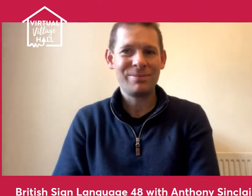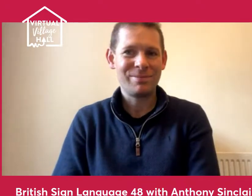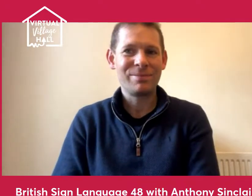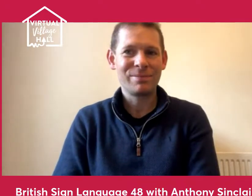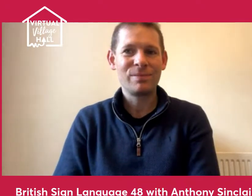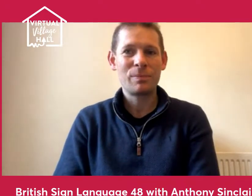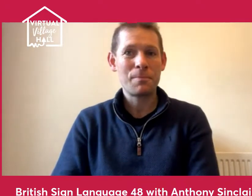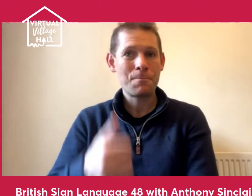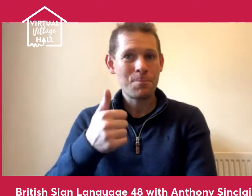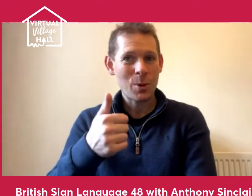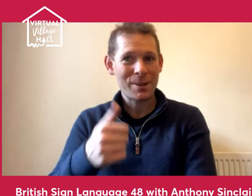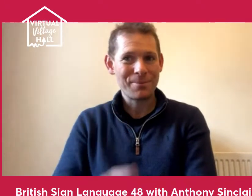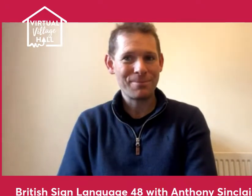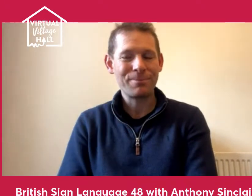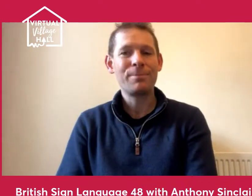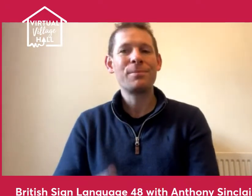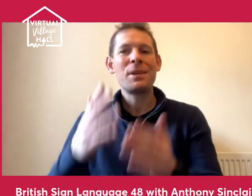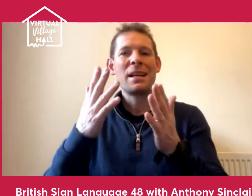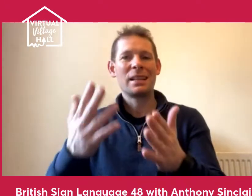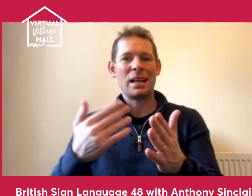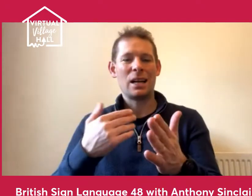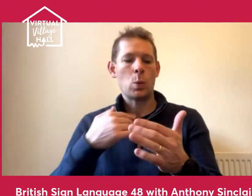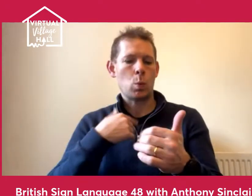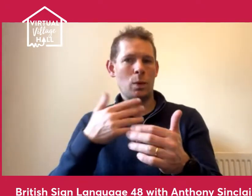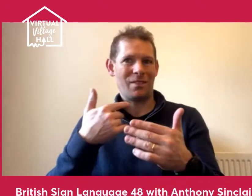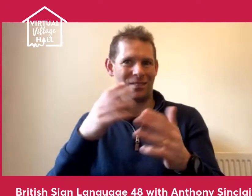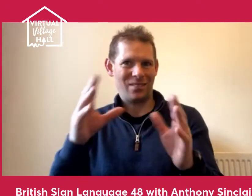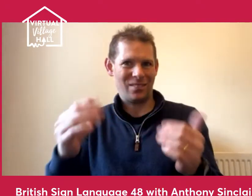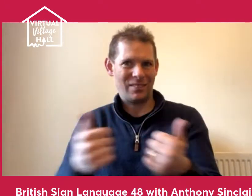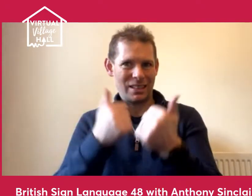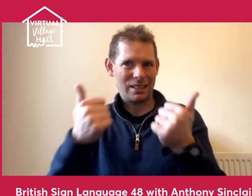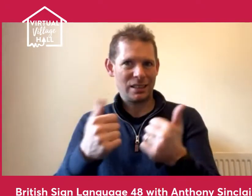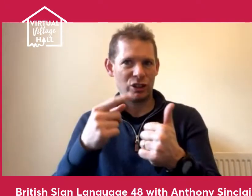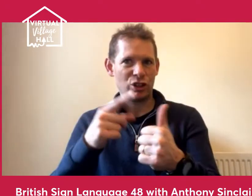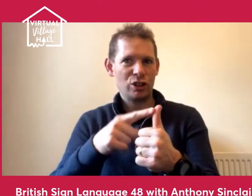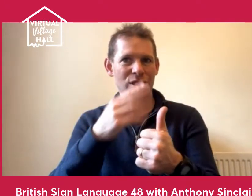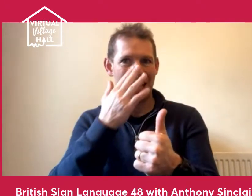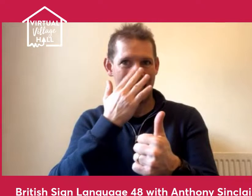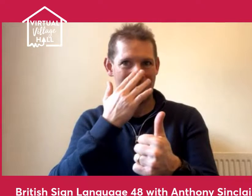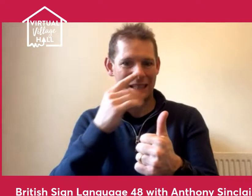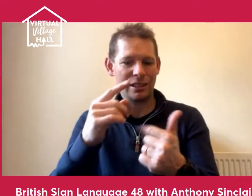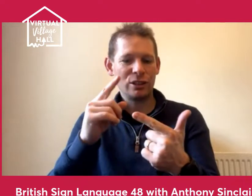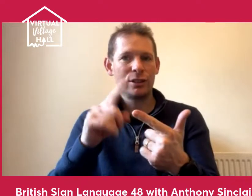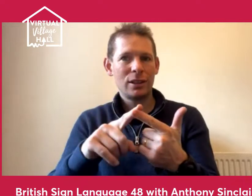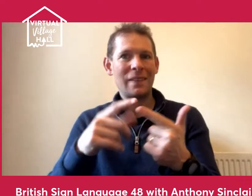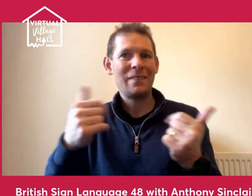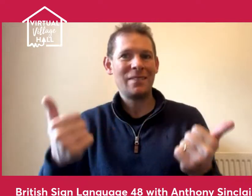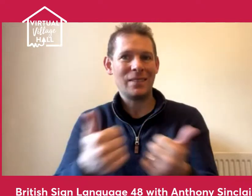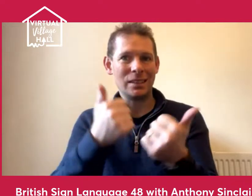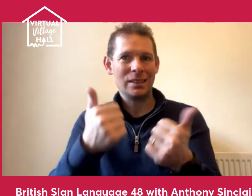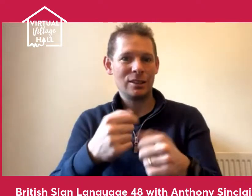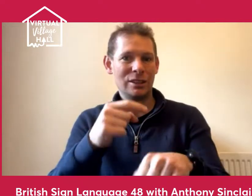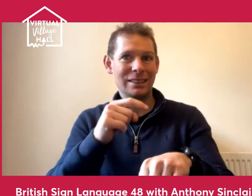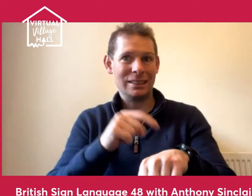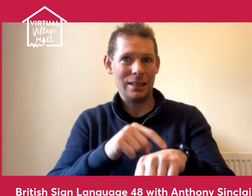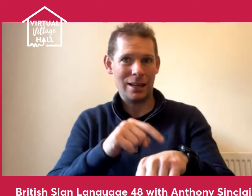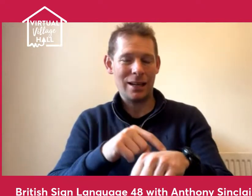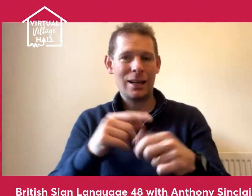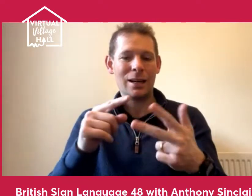So if you're wanting to talk about someone who's died and what age they were. Okay, so we've covered what age we are,